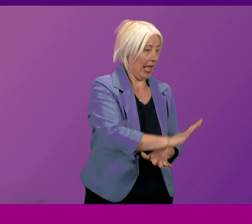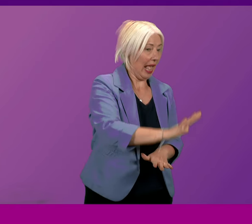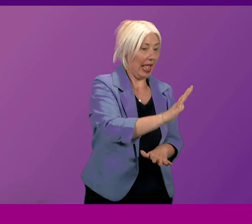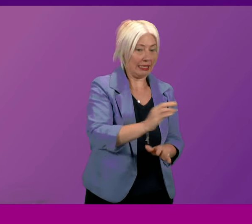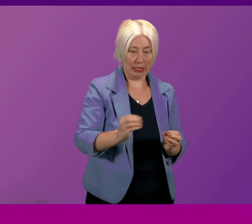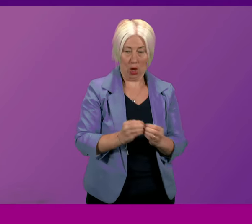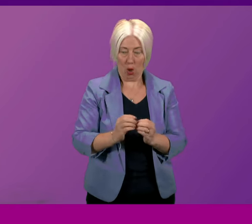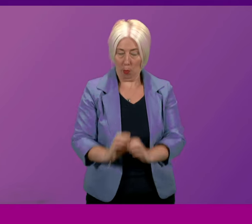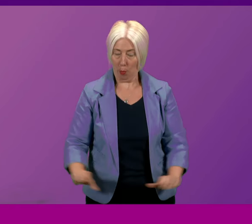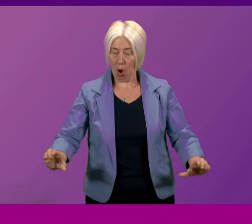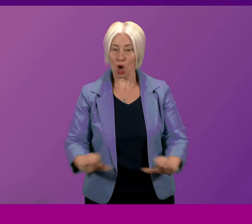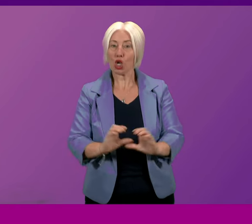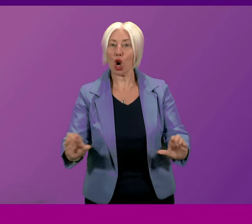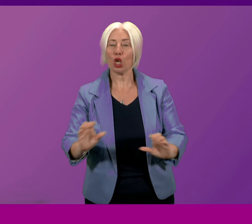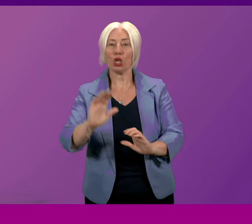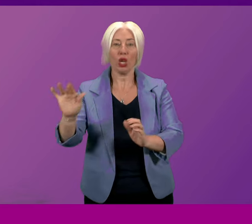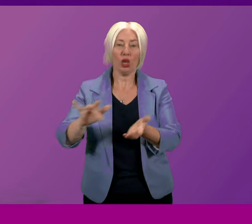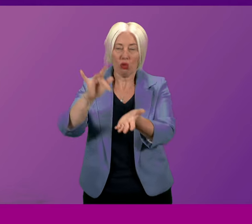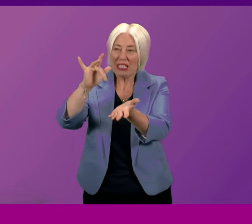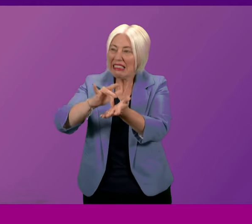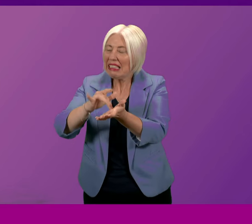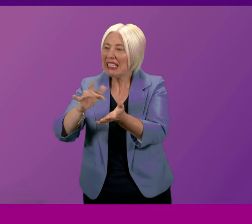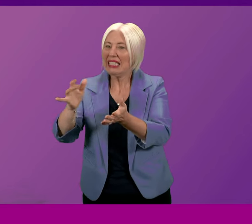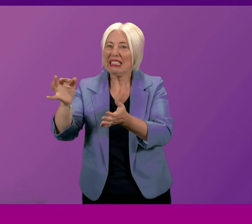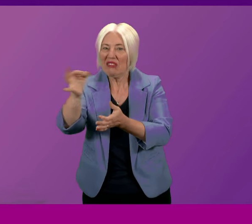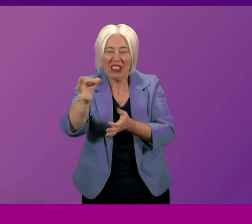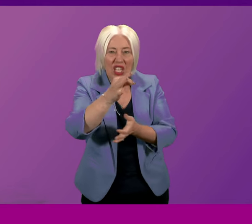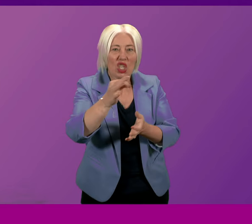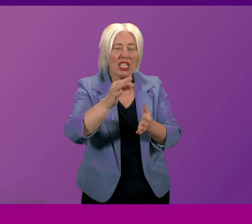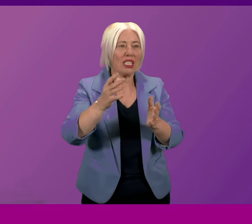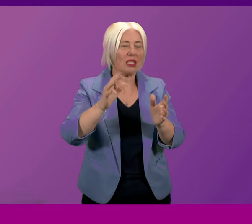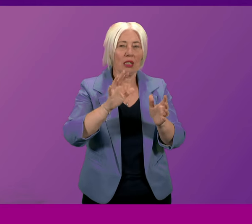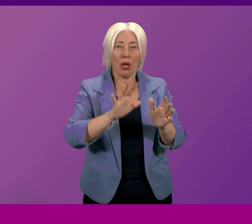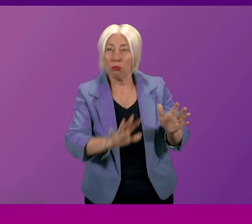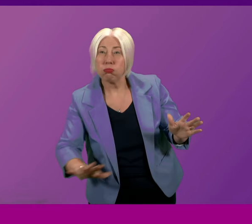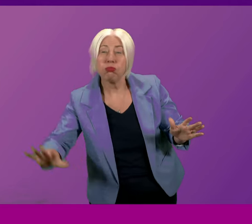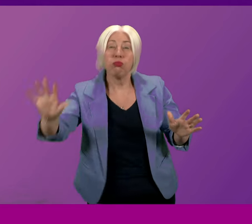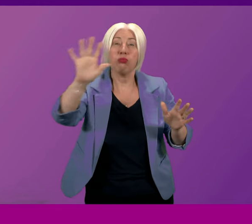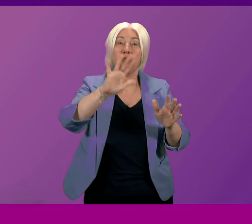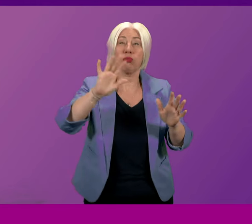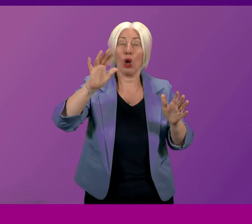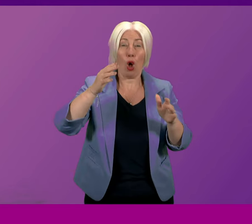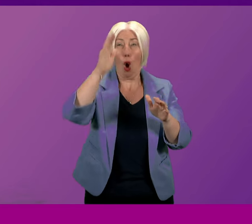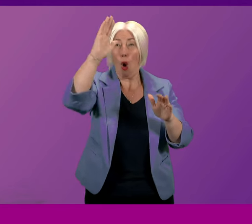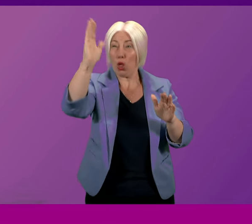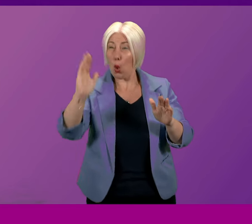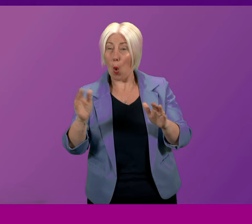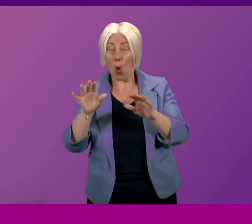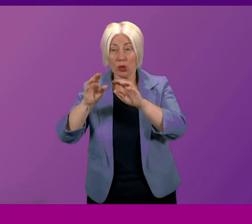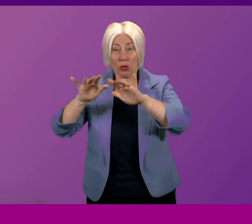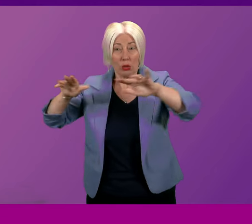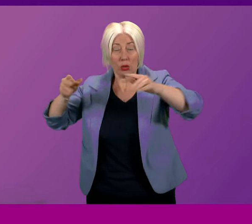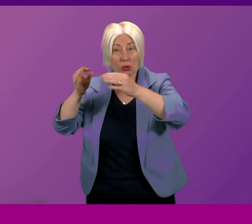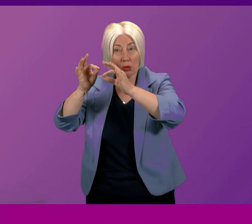the borders, the cities, towns, and villages, all the coastal communities,